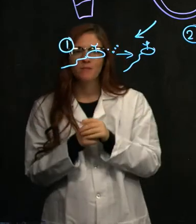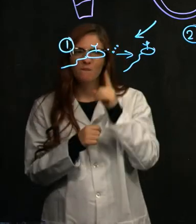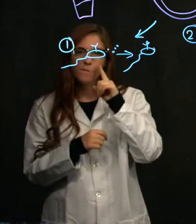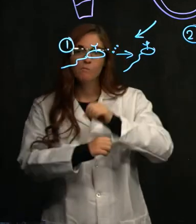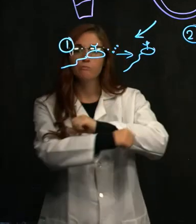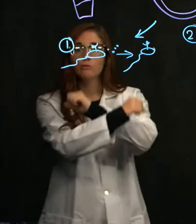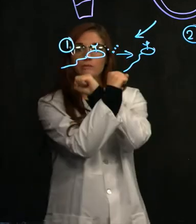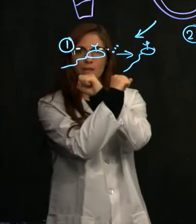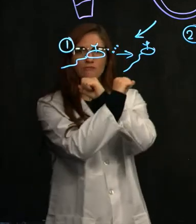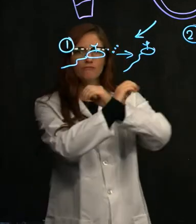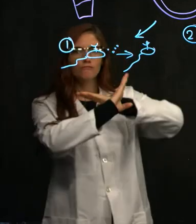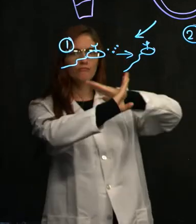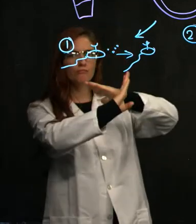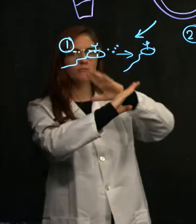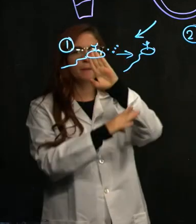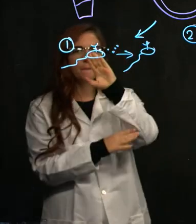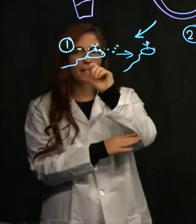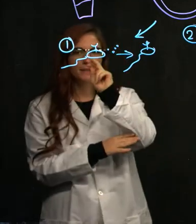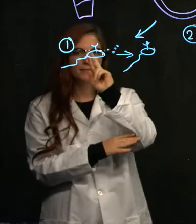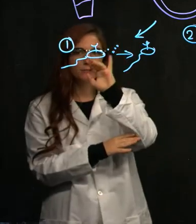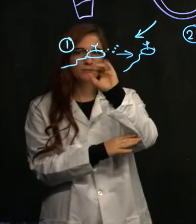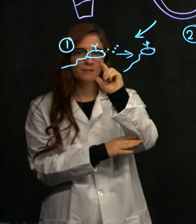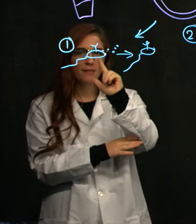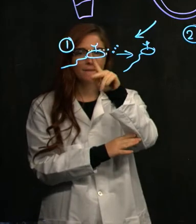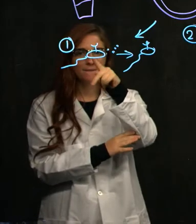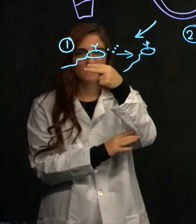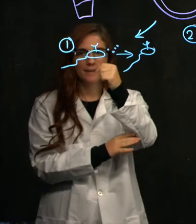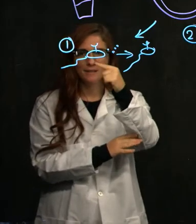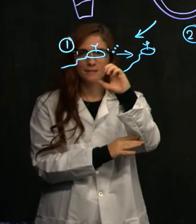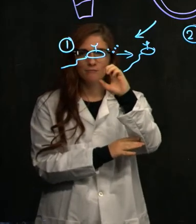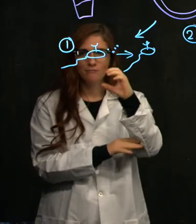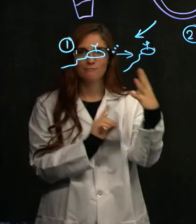protection against bacteriophage.